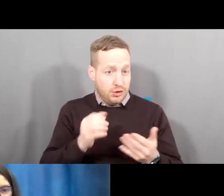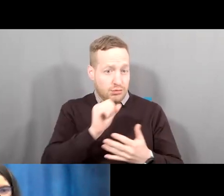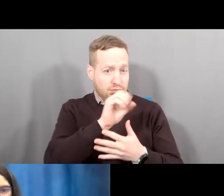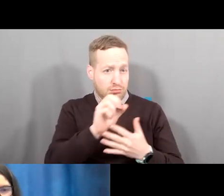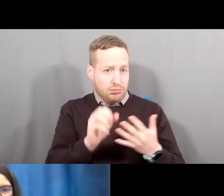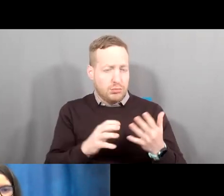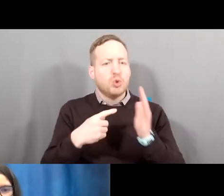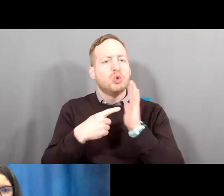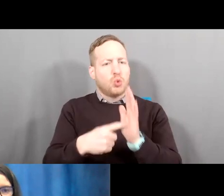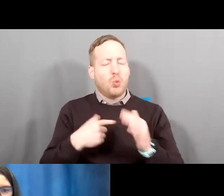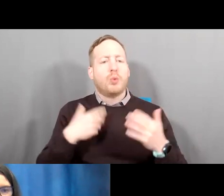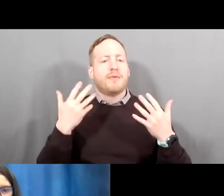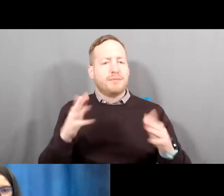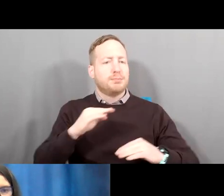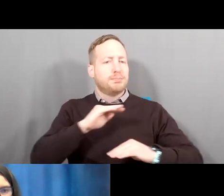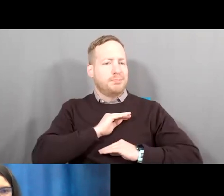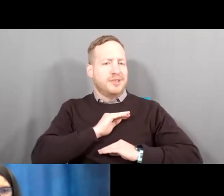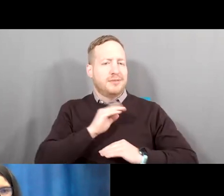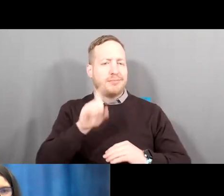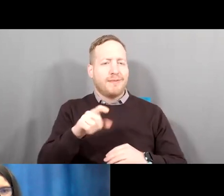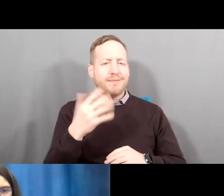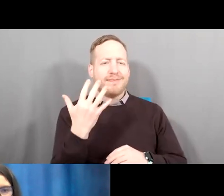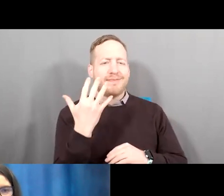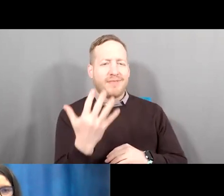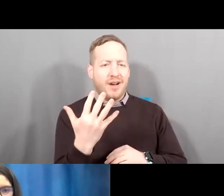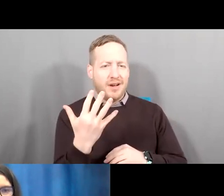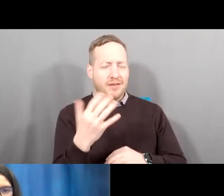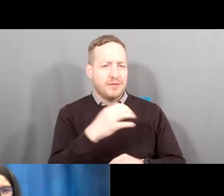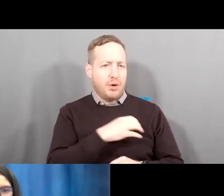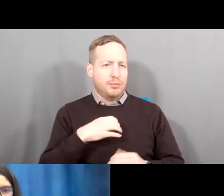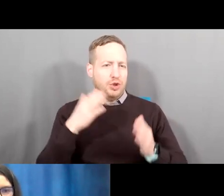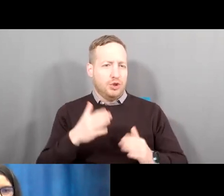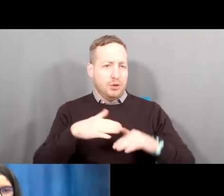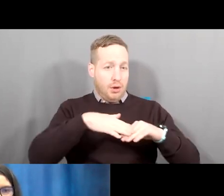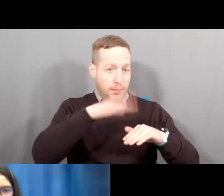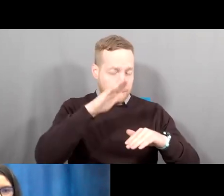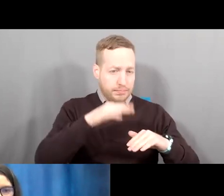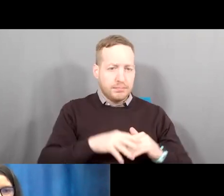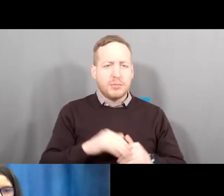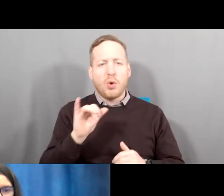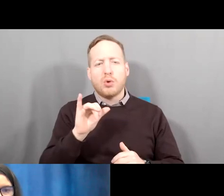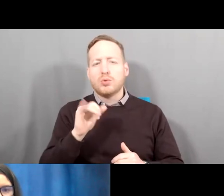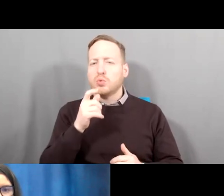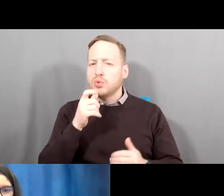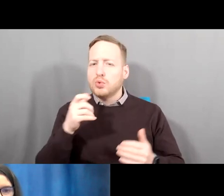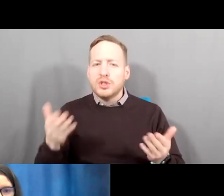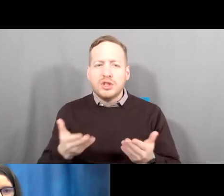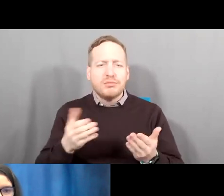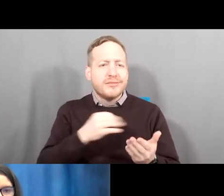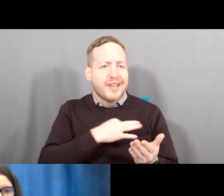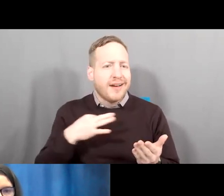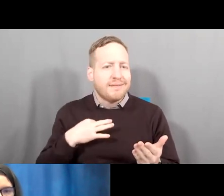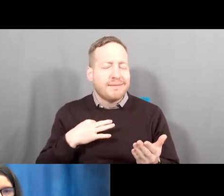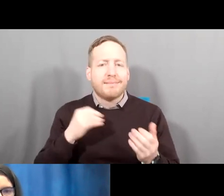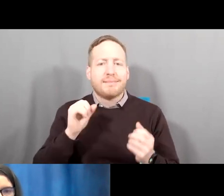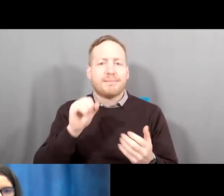we're going to do roll call now of who is here to make sure that we can document that we've met the quorum. We need 5